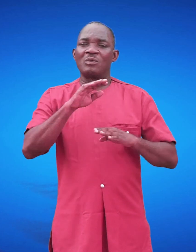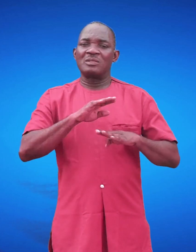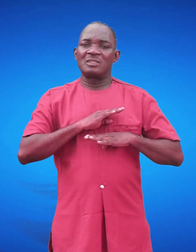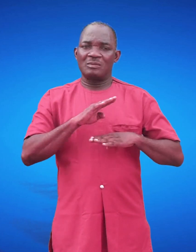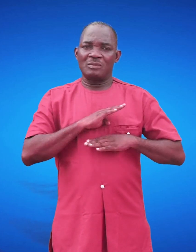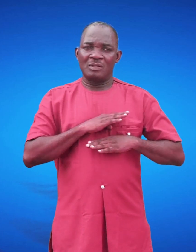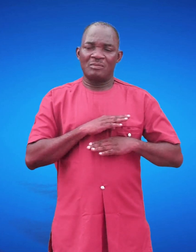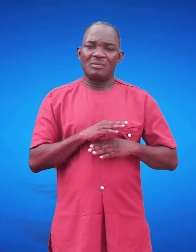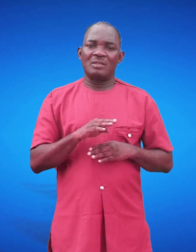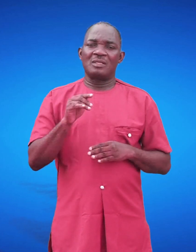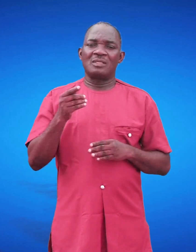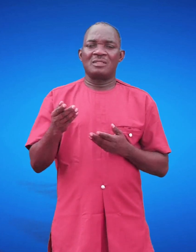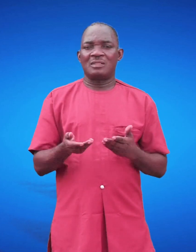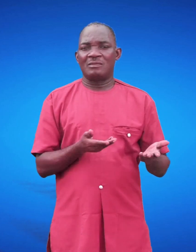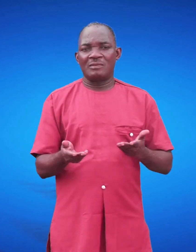LEAP service.